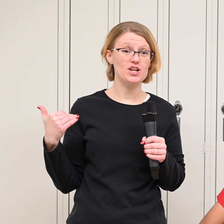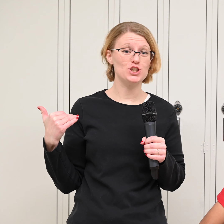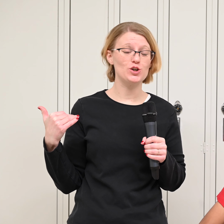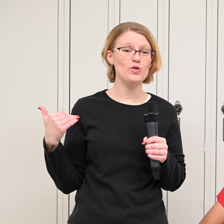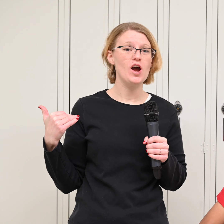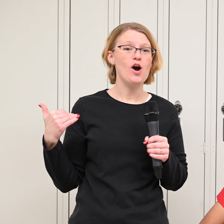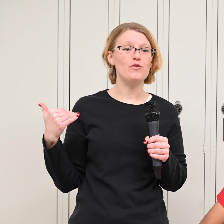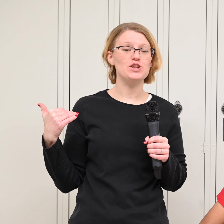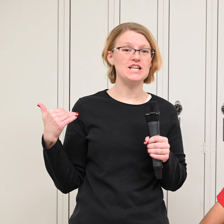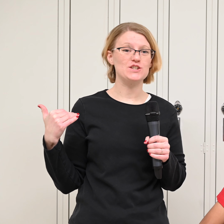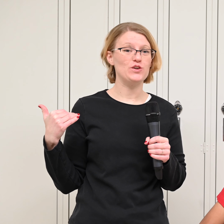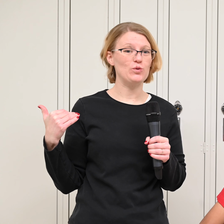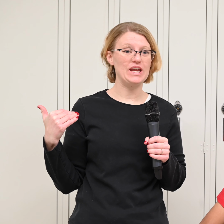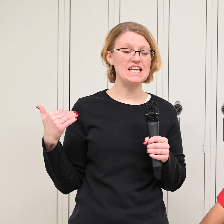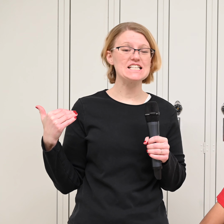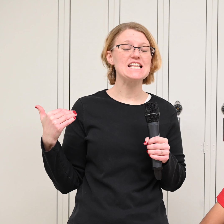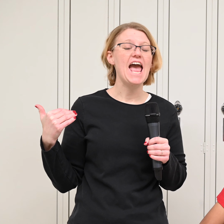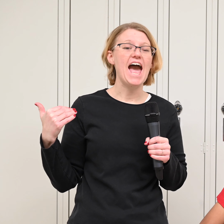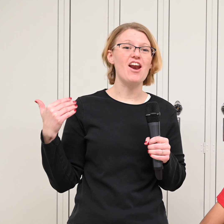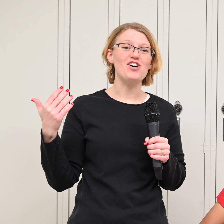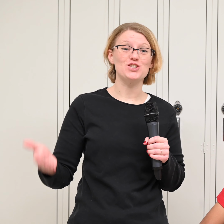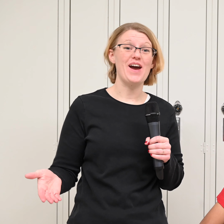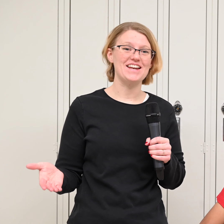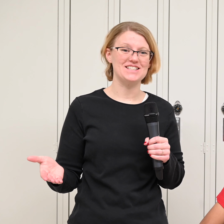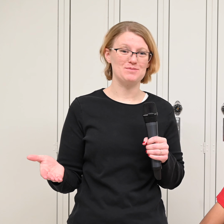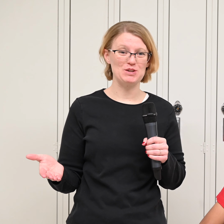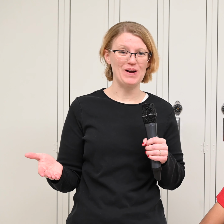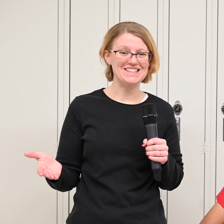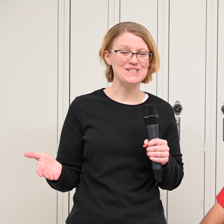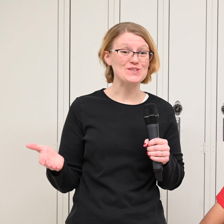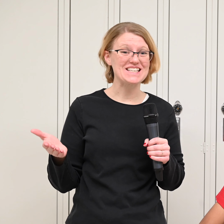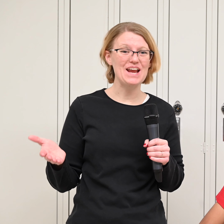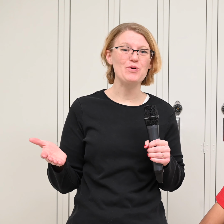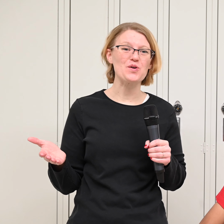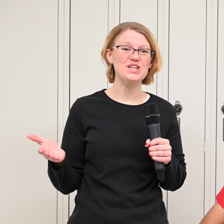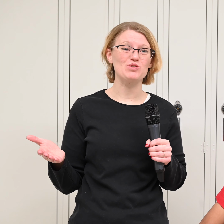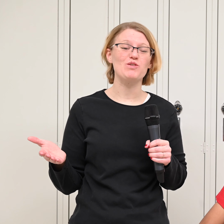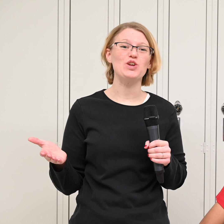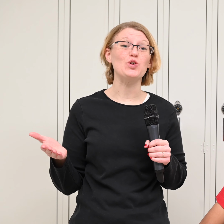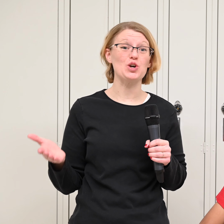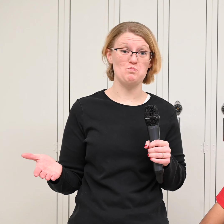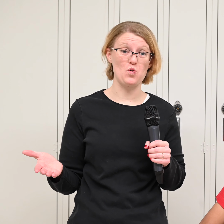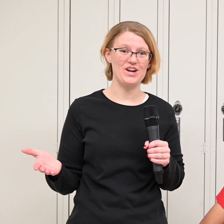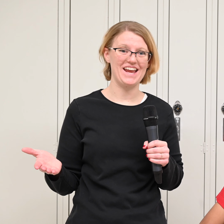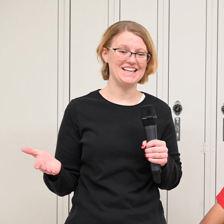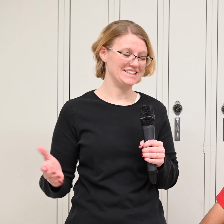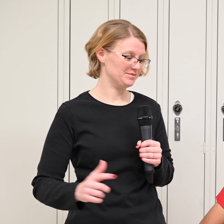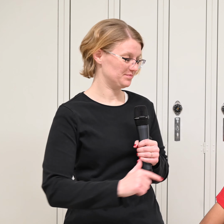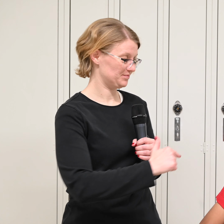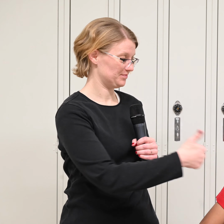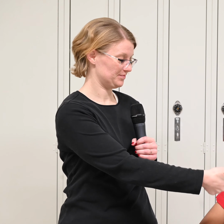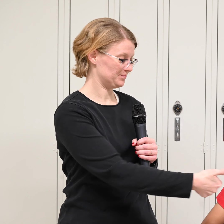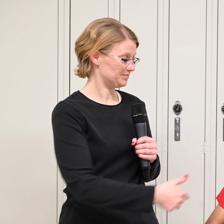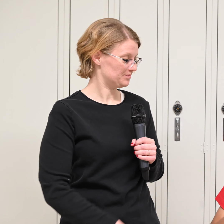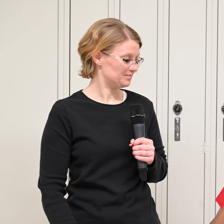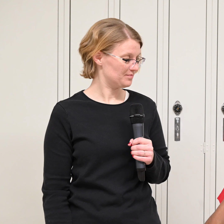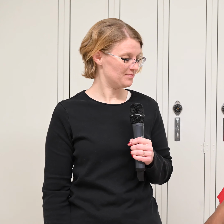you over the next few weeks and also add in some new ones. So today we're going to review good morning.